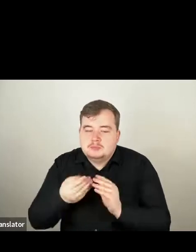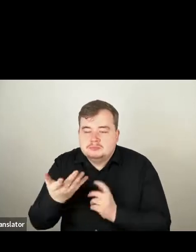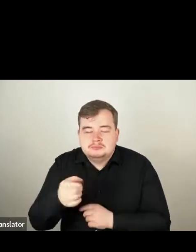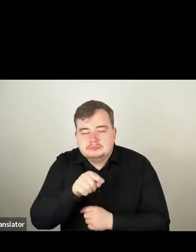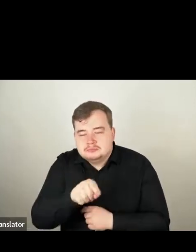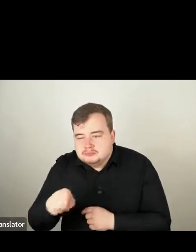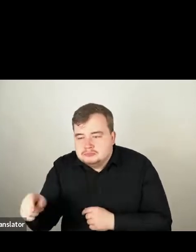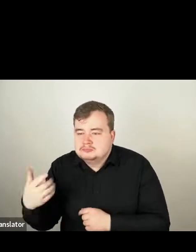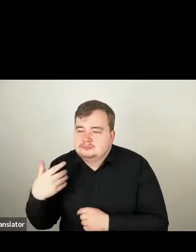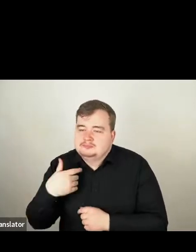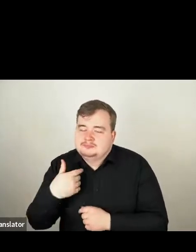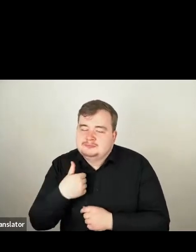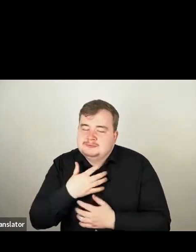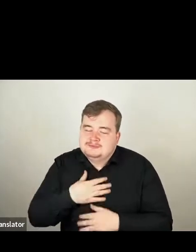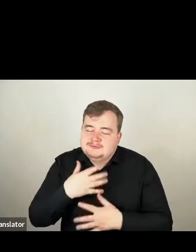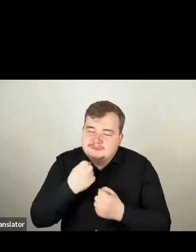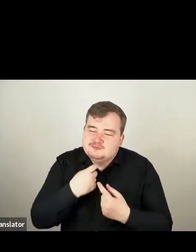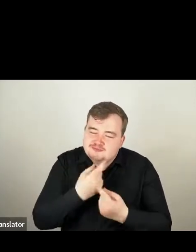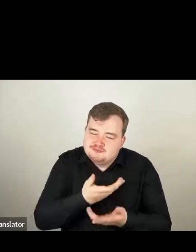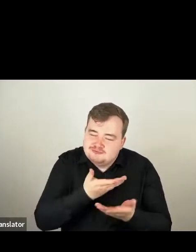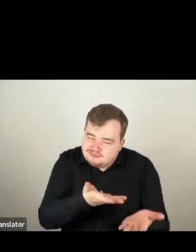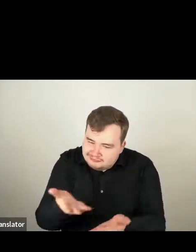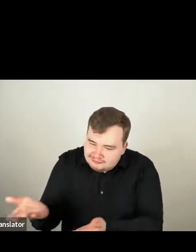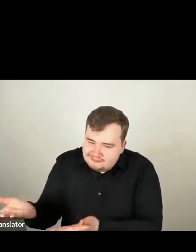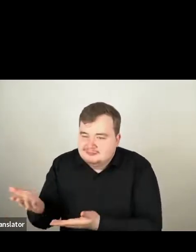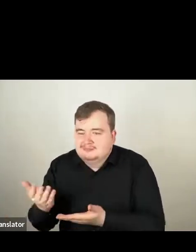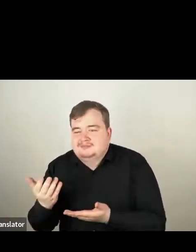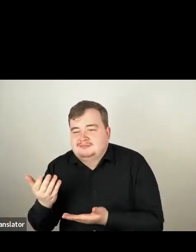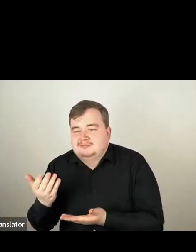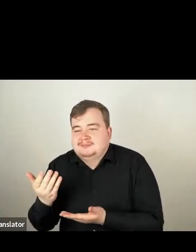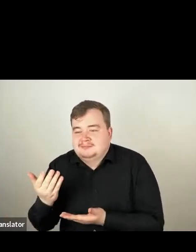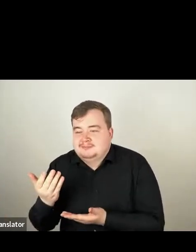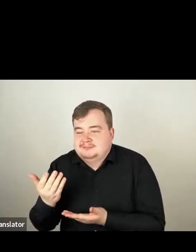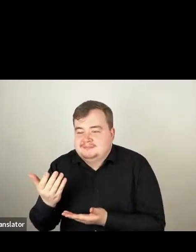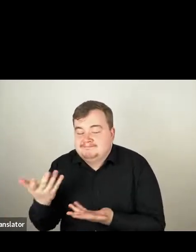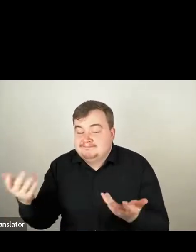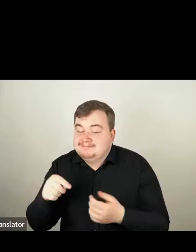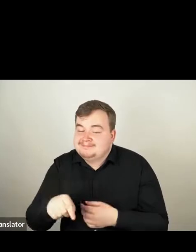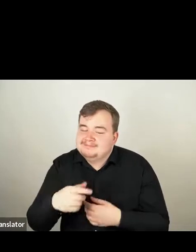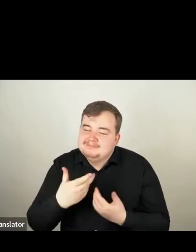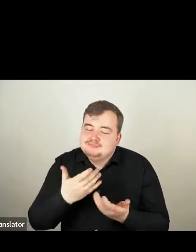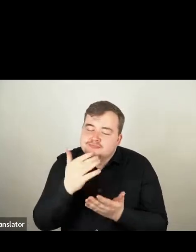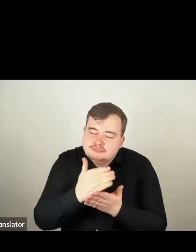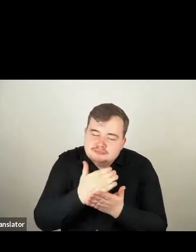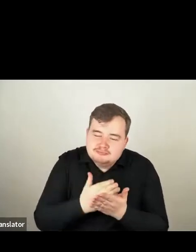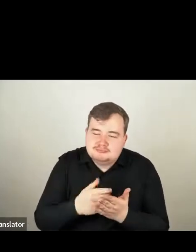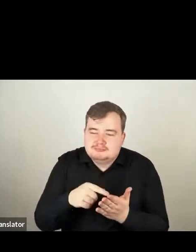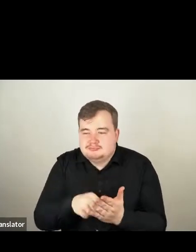the work on the guide has been a long journey, and we started working on it way before